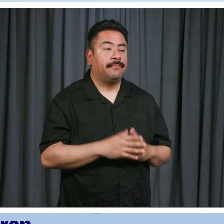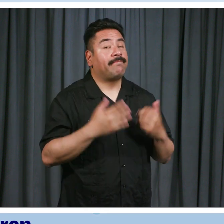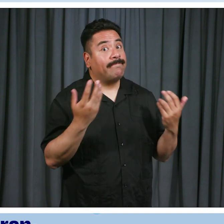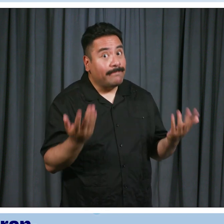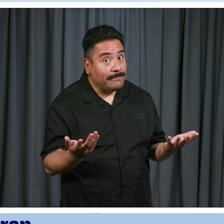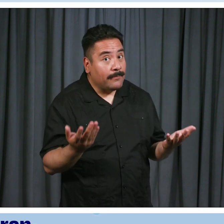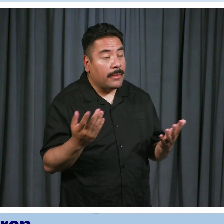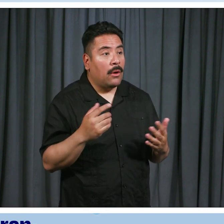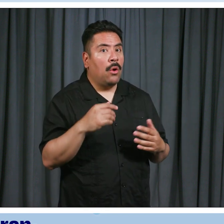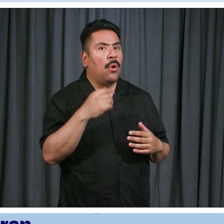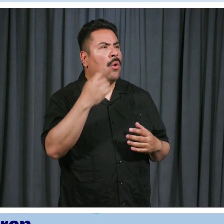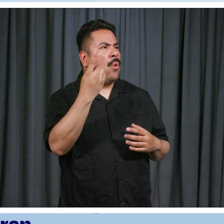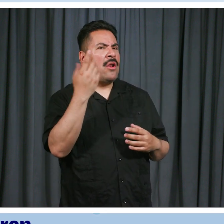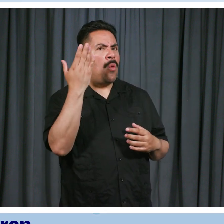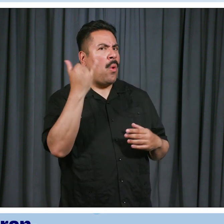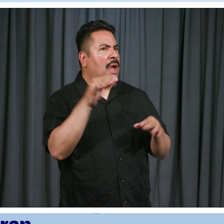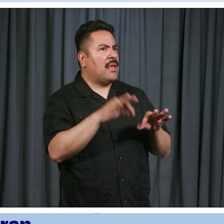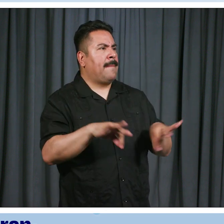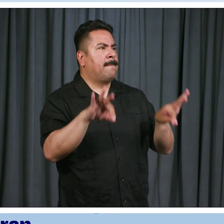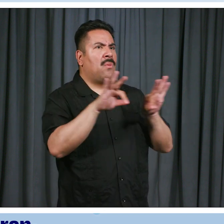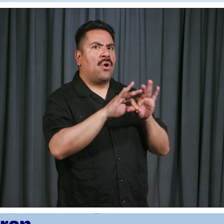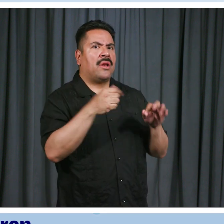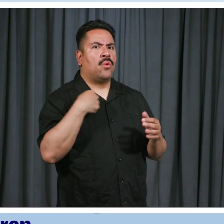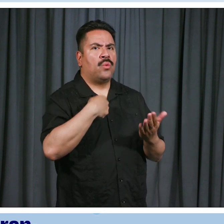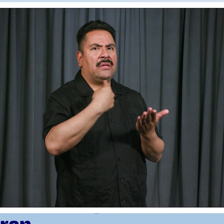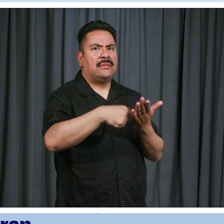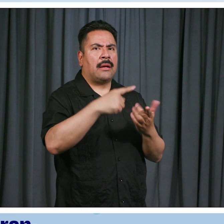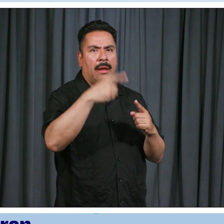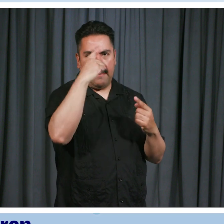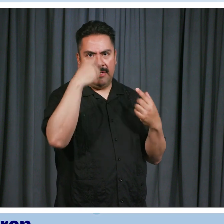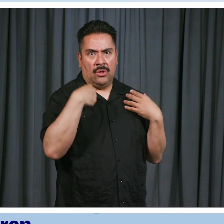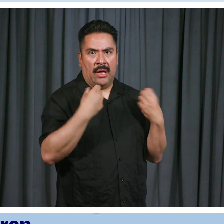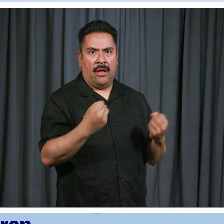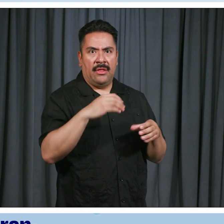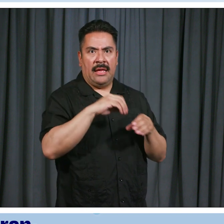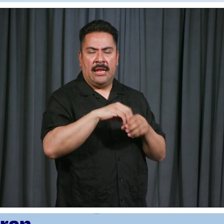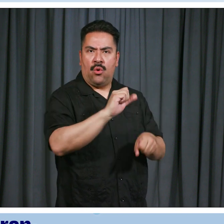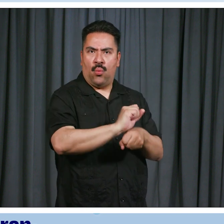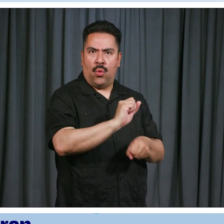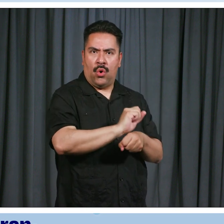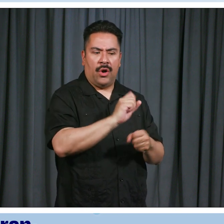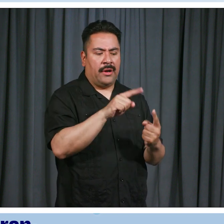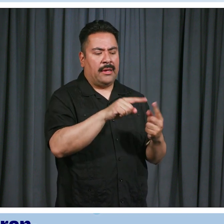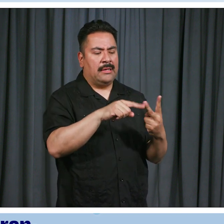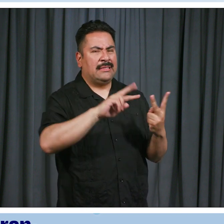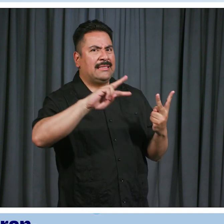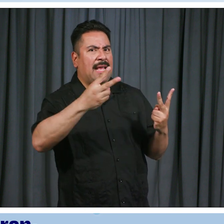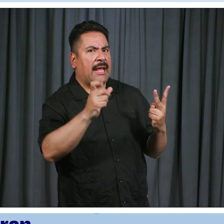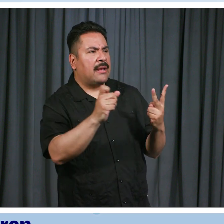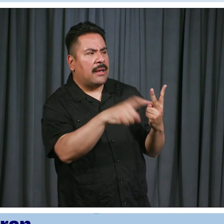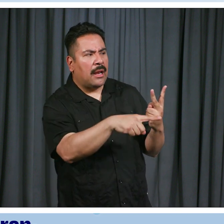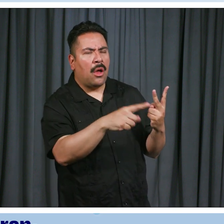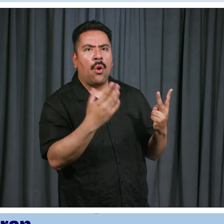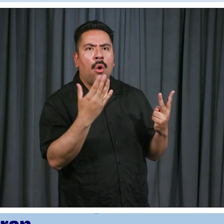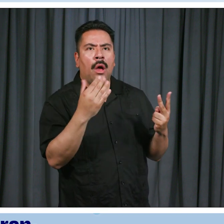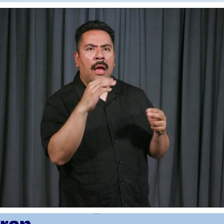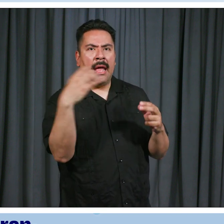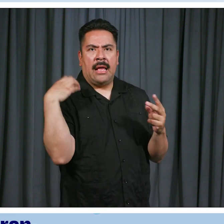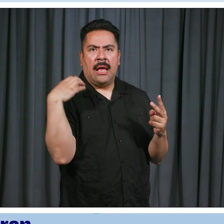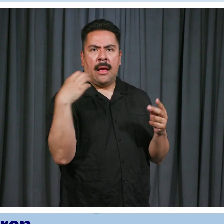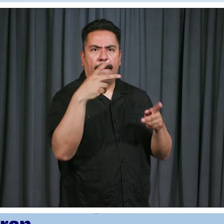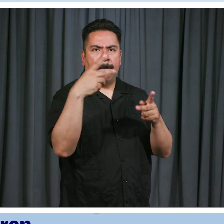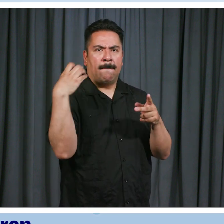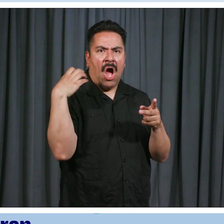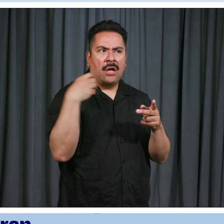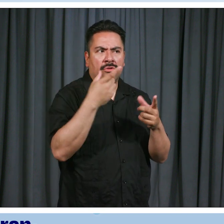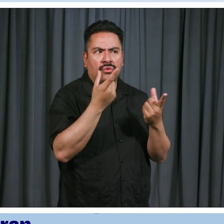so, one, you know, why is it important that we talk about mental health at our place of employment? And two, what can employers do to